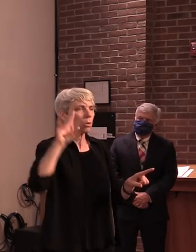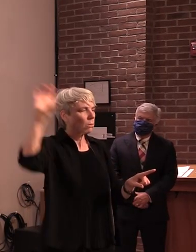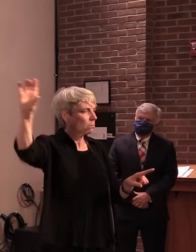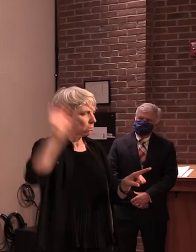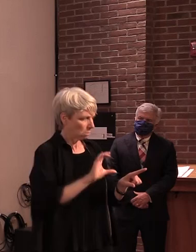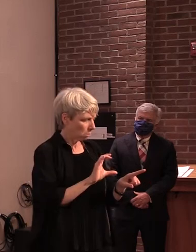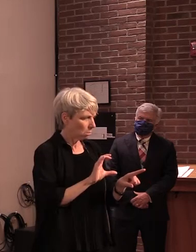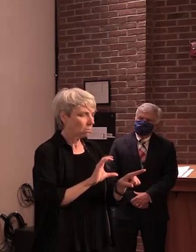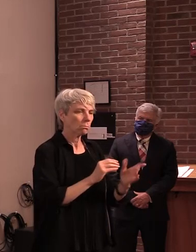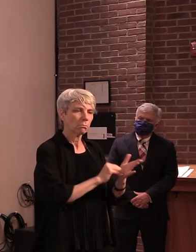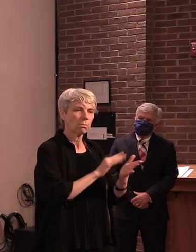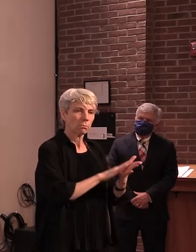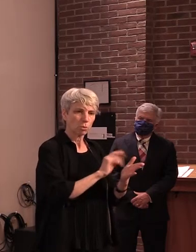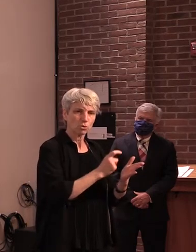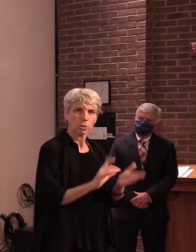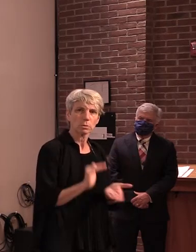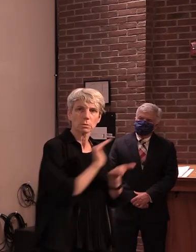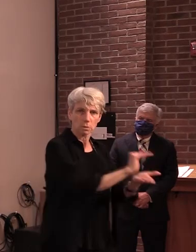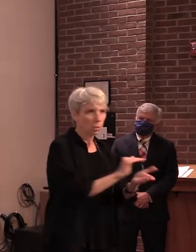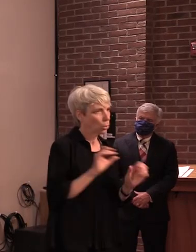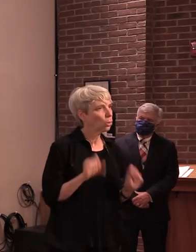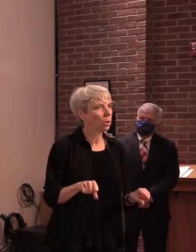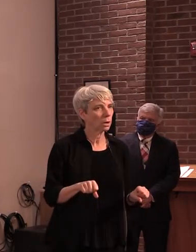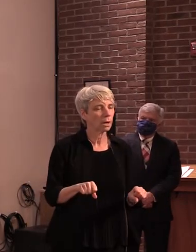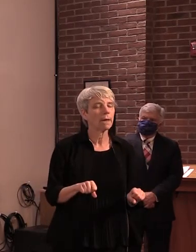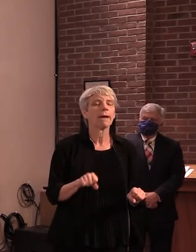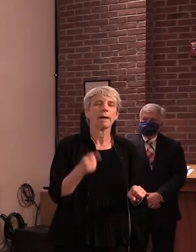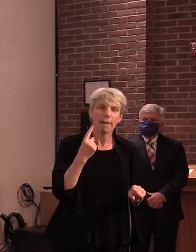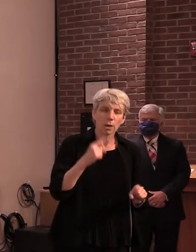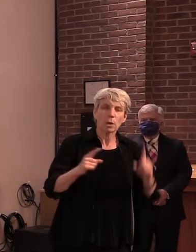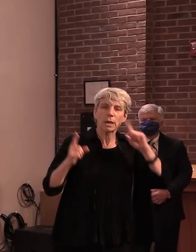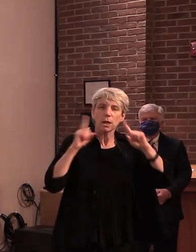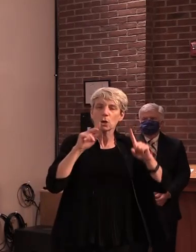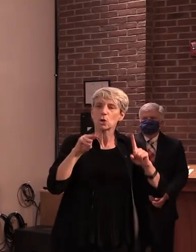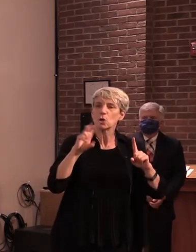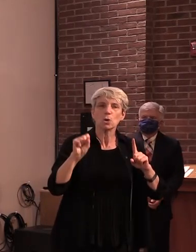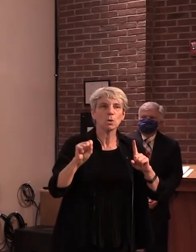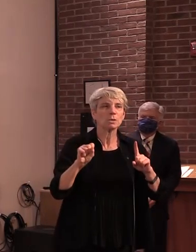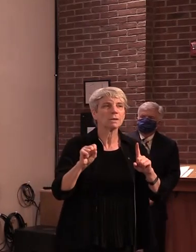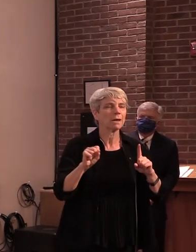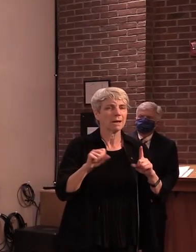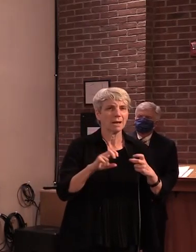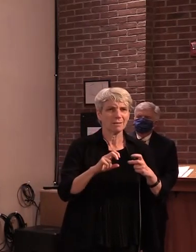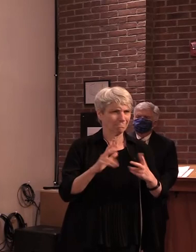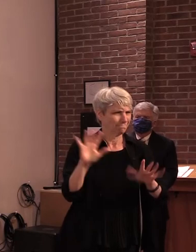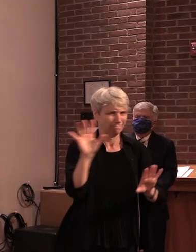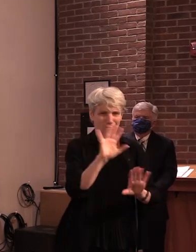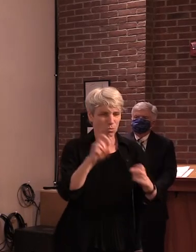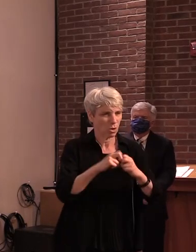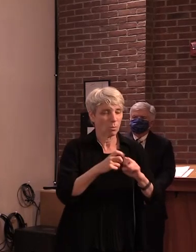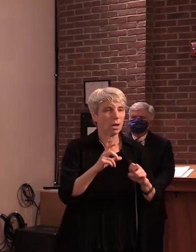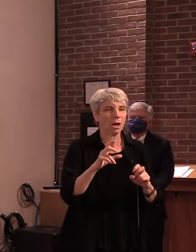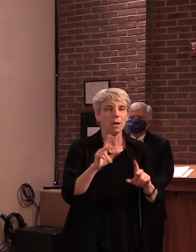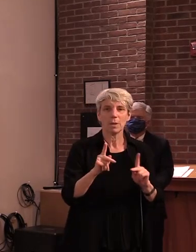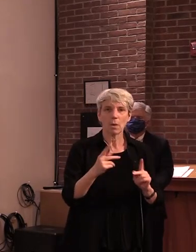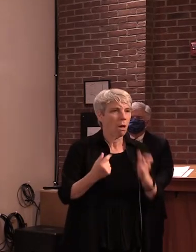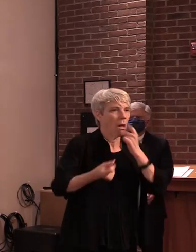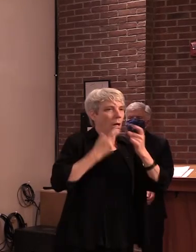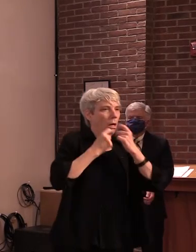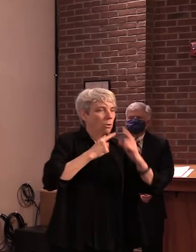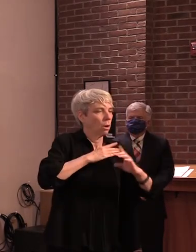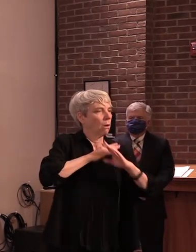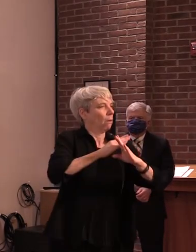patient. I think a lot of what you hear in the news is people trying to use it for prevention of serious